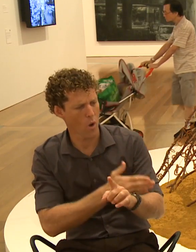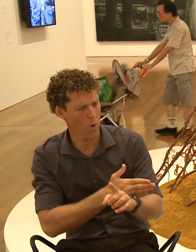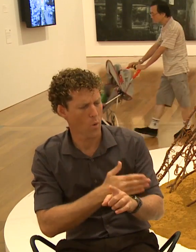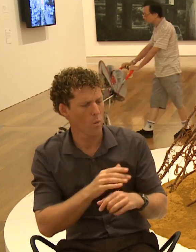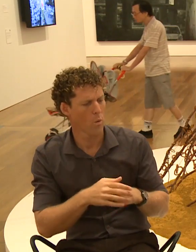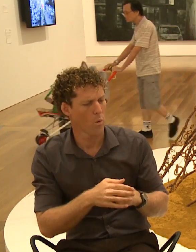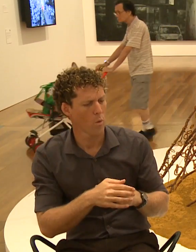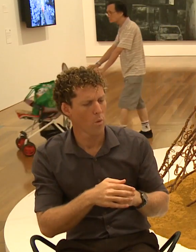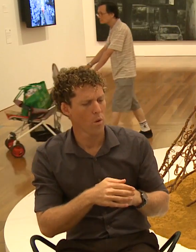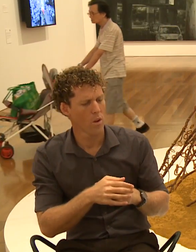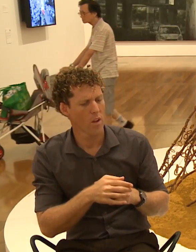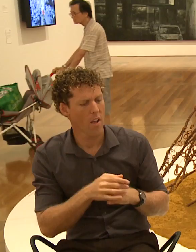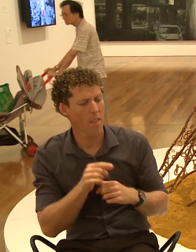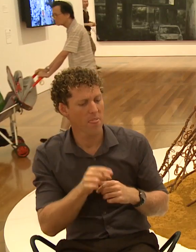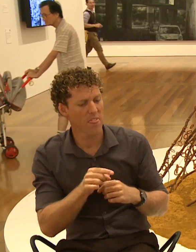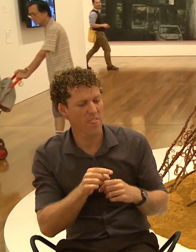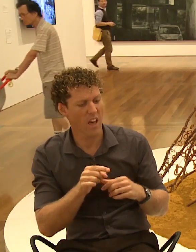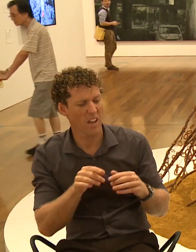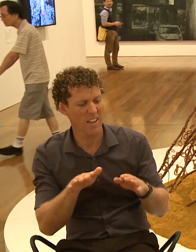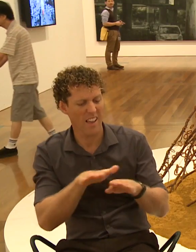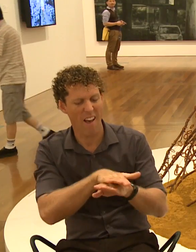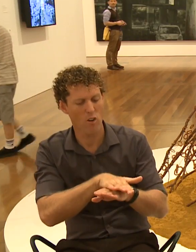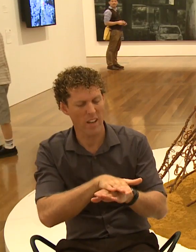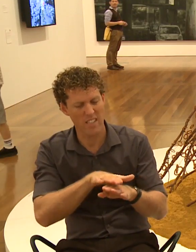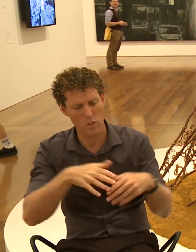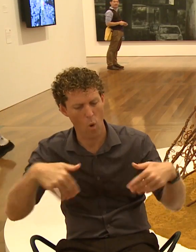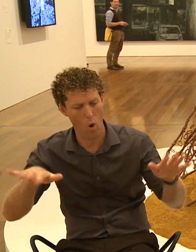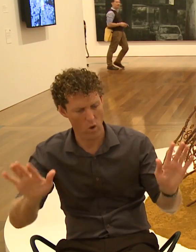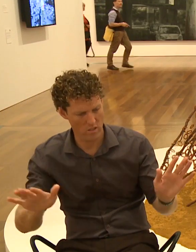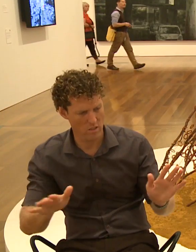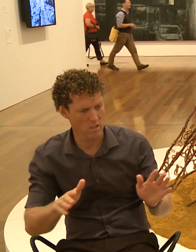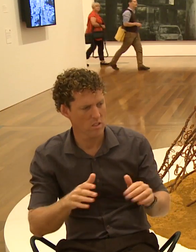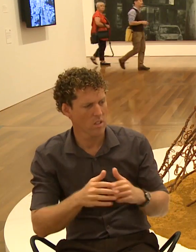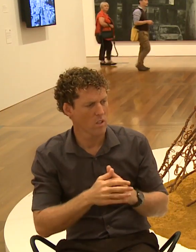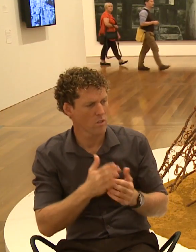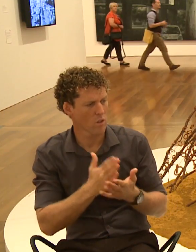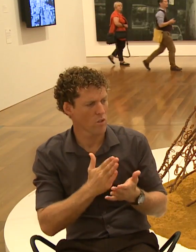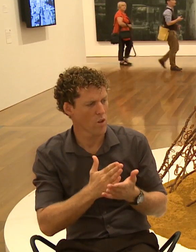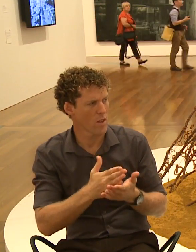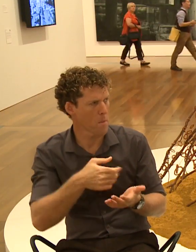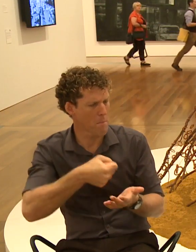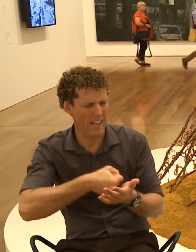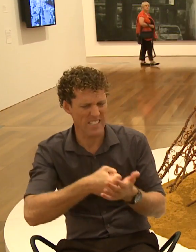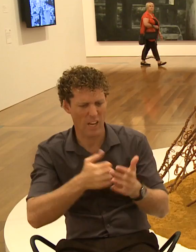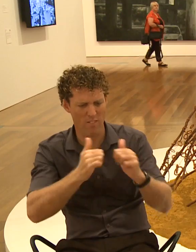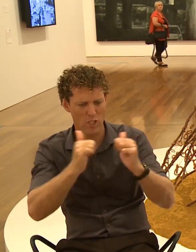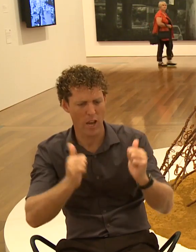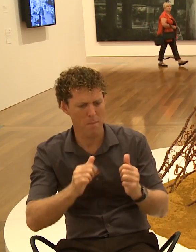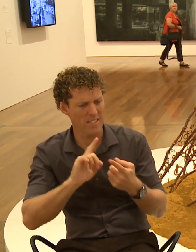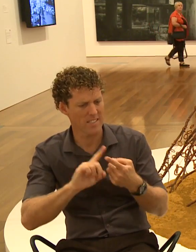and the coverings had blown off them, so the basics of the shape is